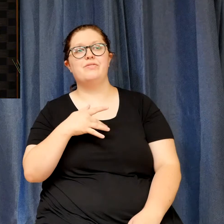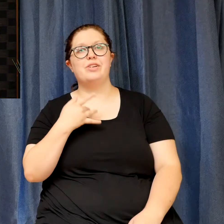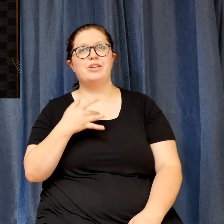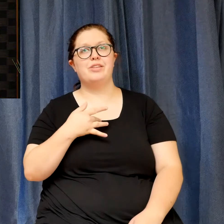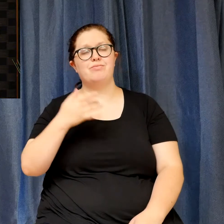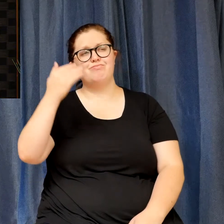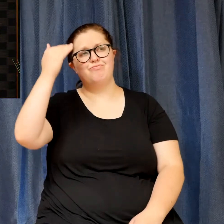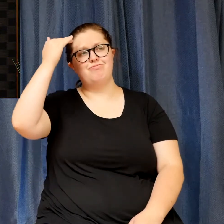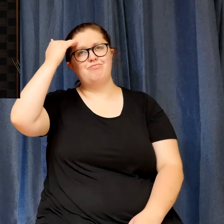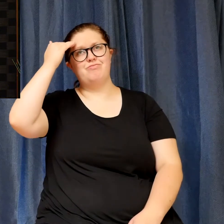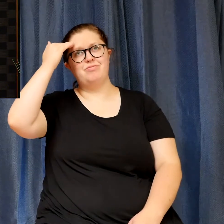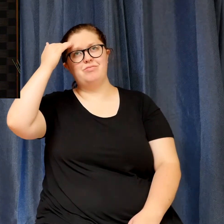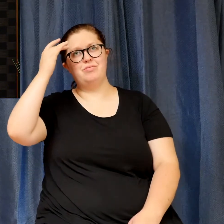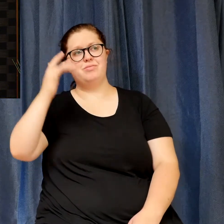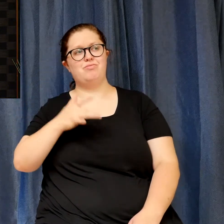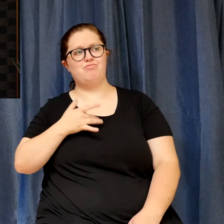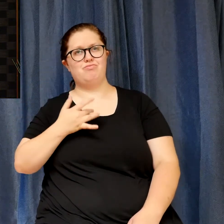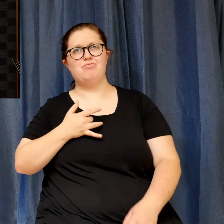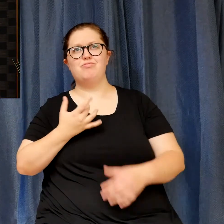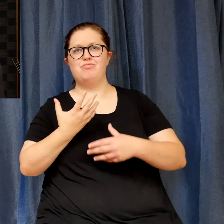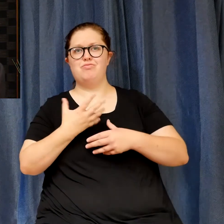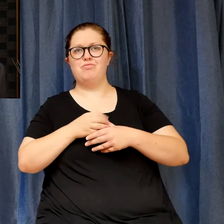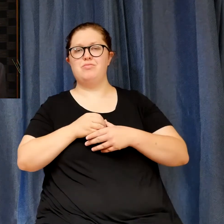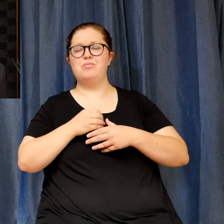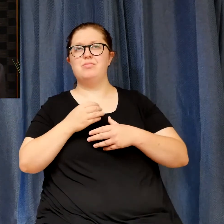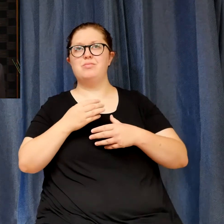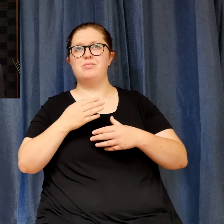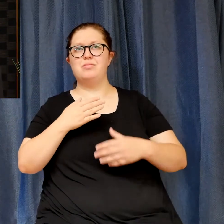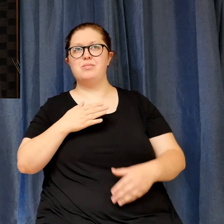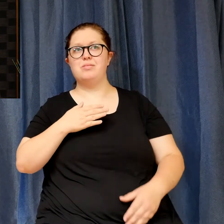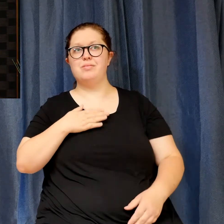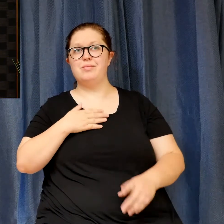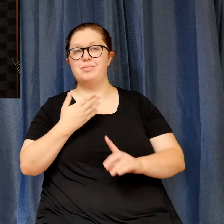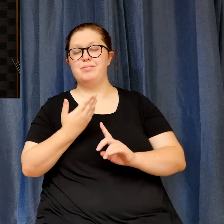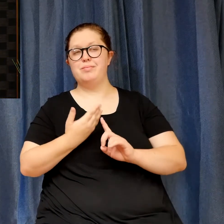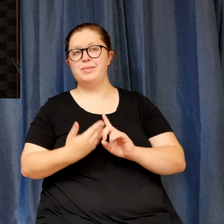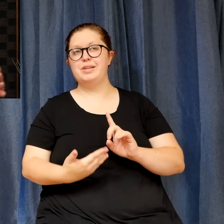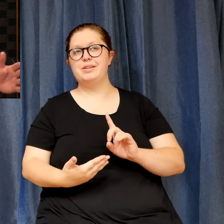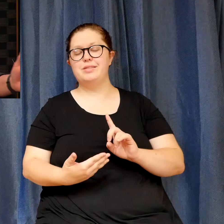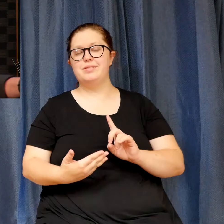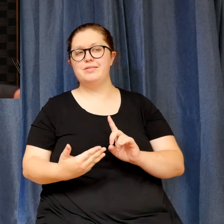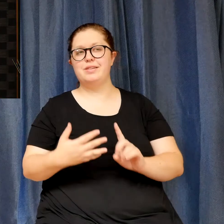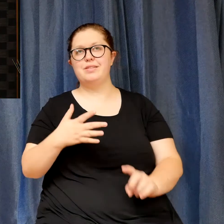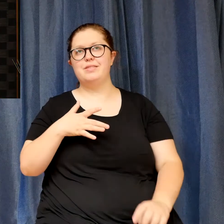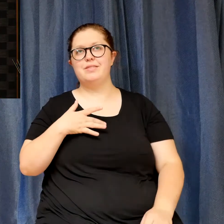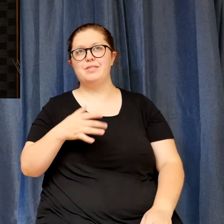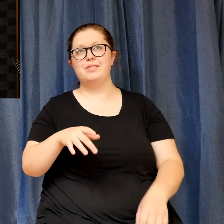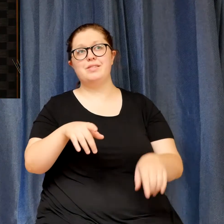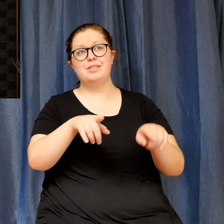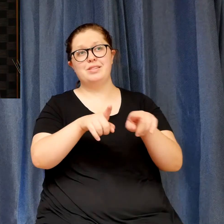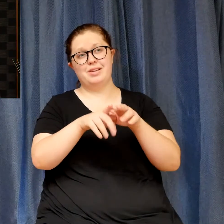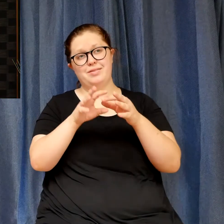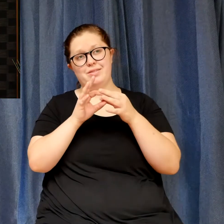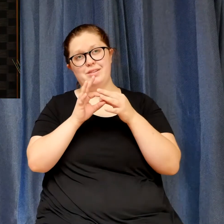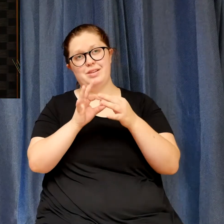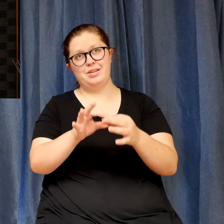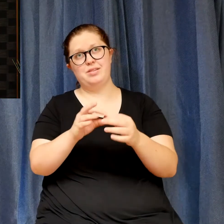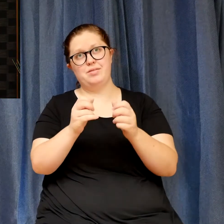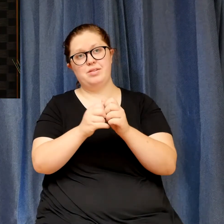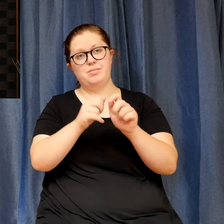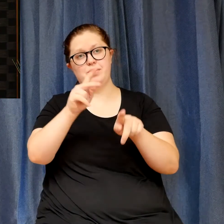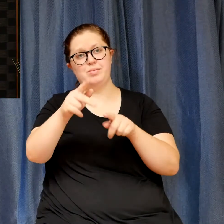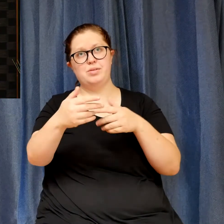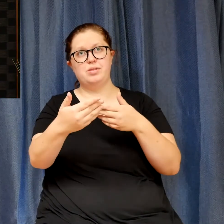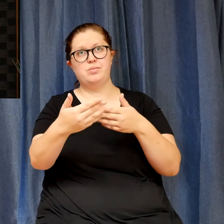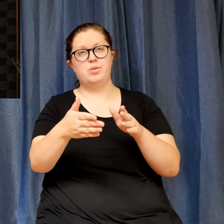I feel it, I know it, I sense it at the very core of my being. And I feel that same connection with